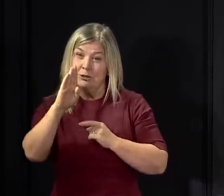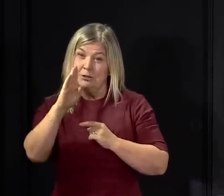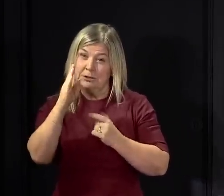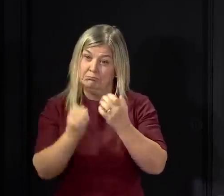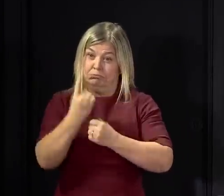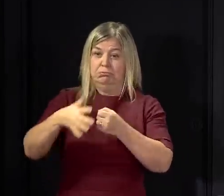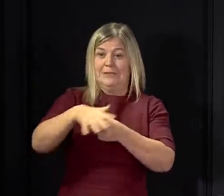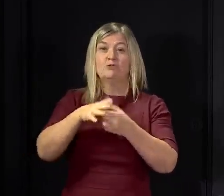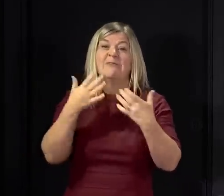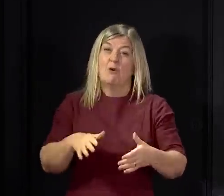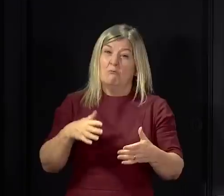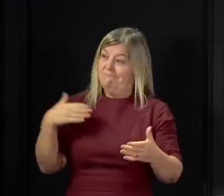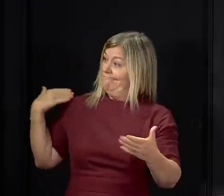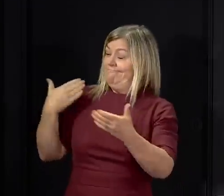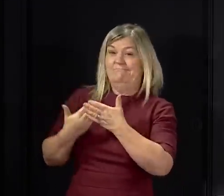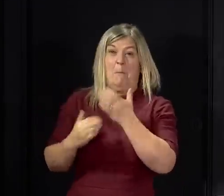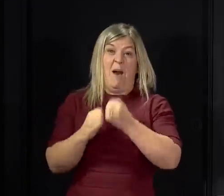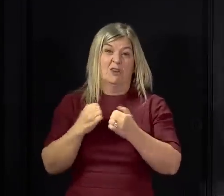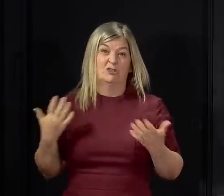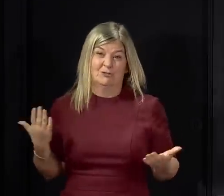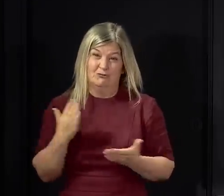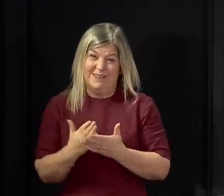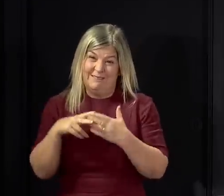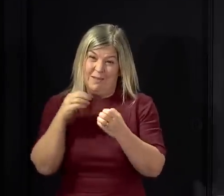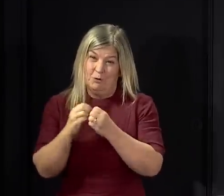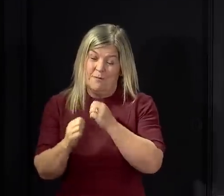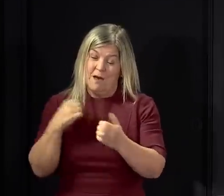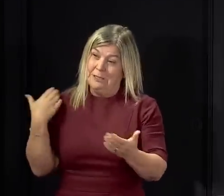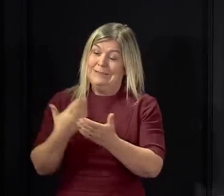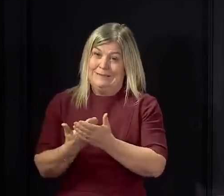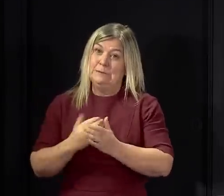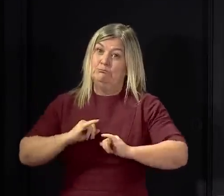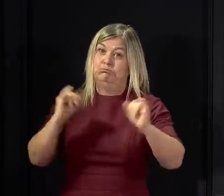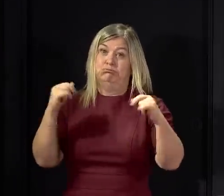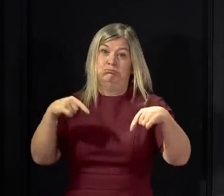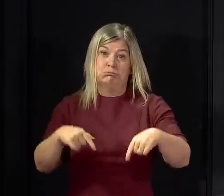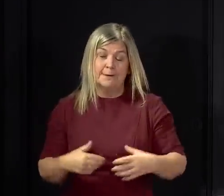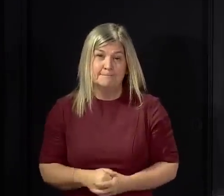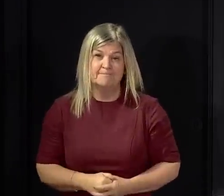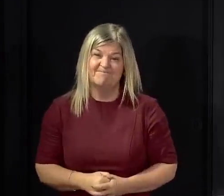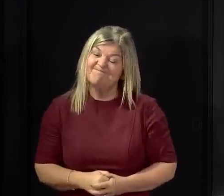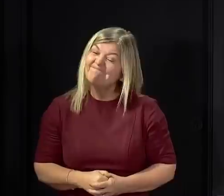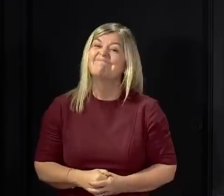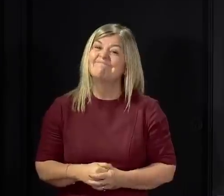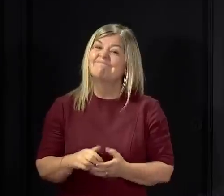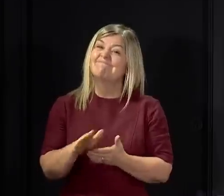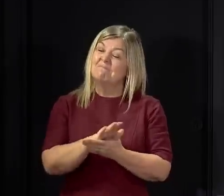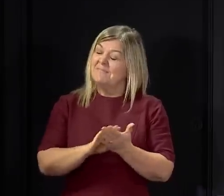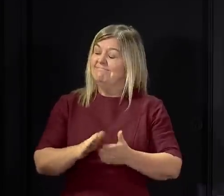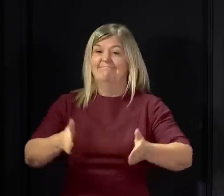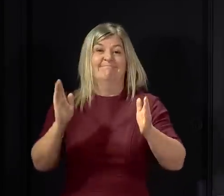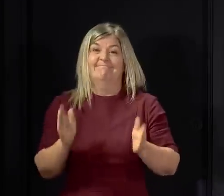the start of the COVID pandemic in February and March. And that means we have to